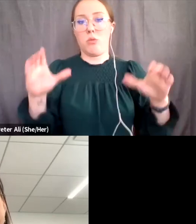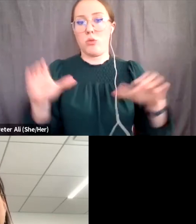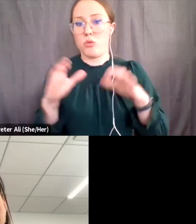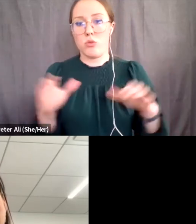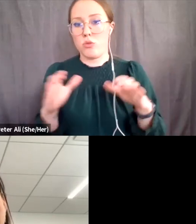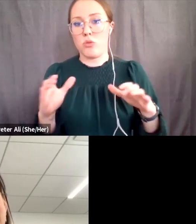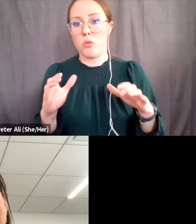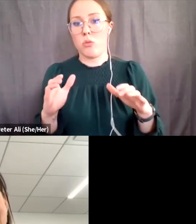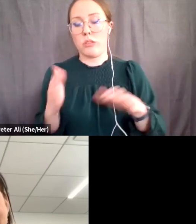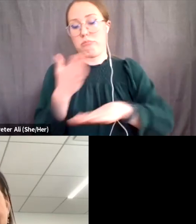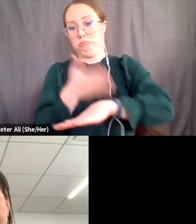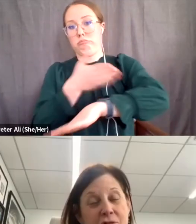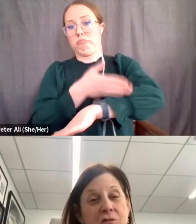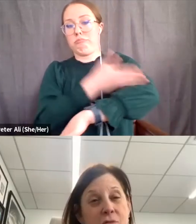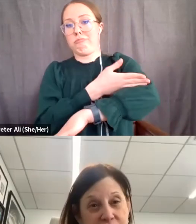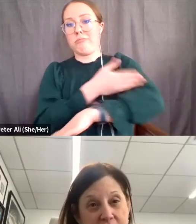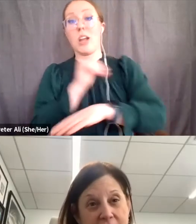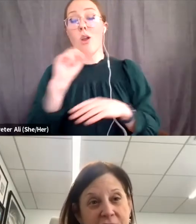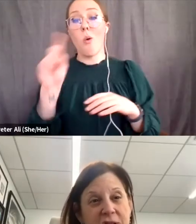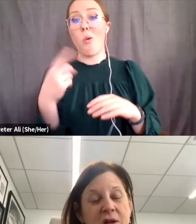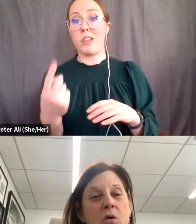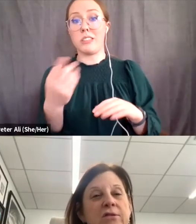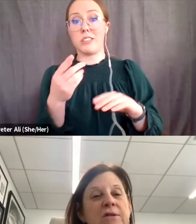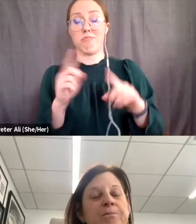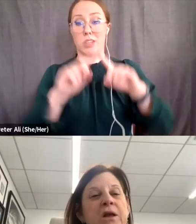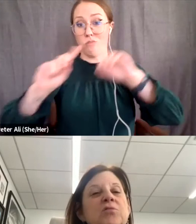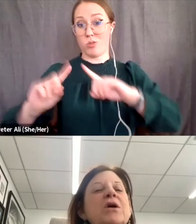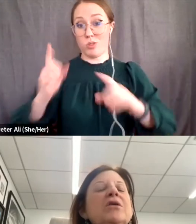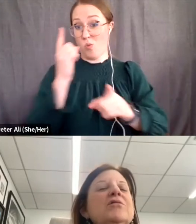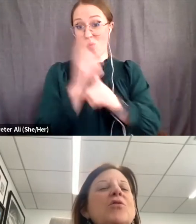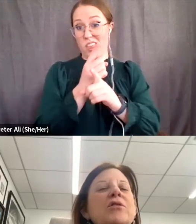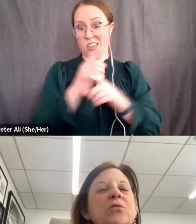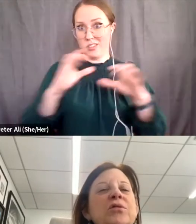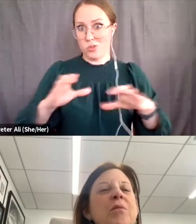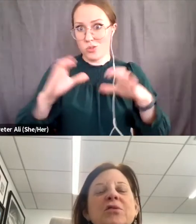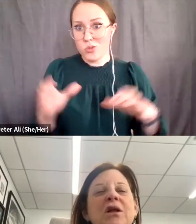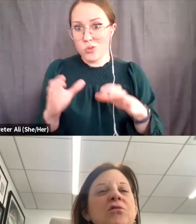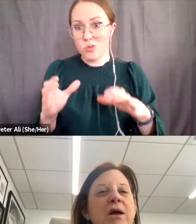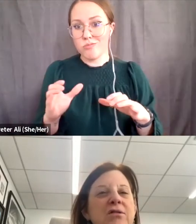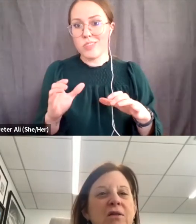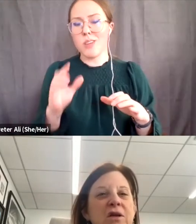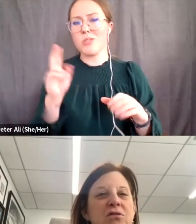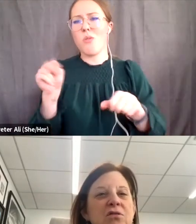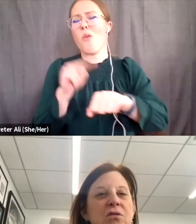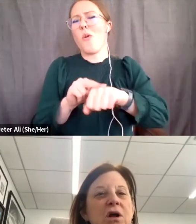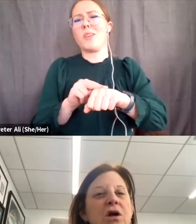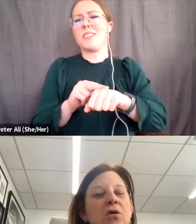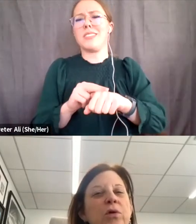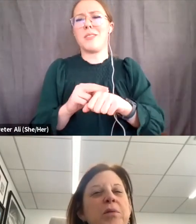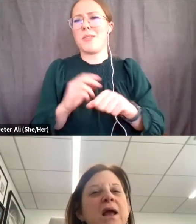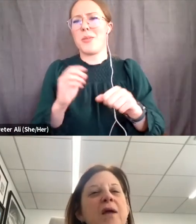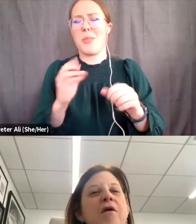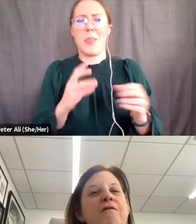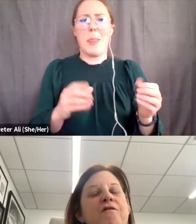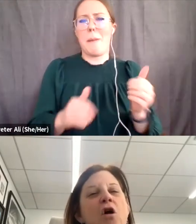wasn't just because diversity was the right thing to do, which obviously it was. It's because, of course, it was the most interesting thing to do.